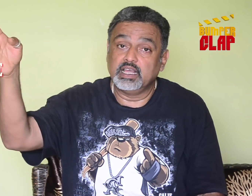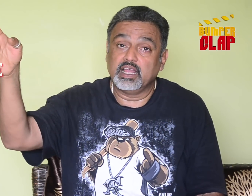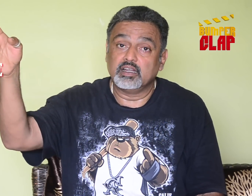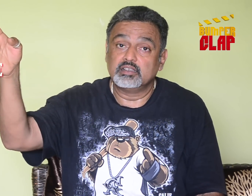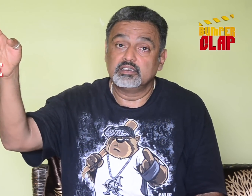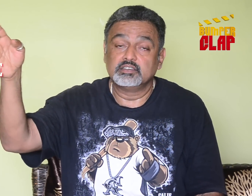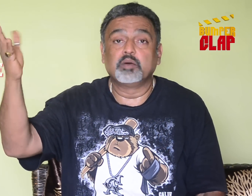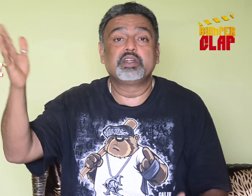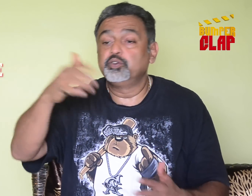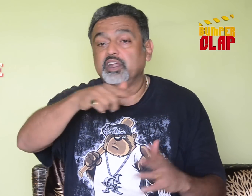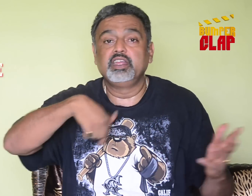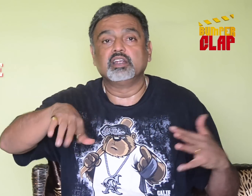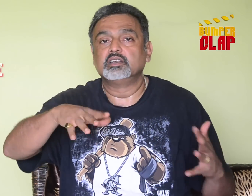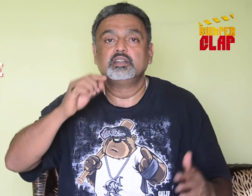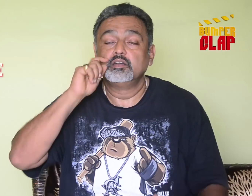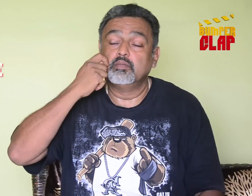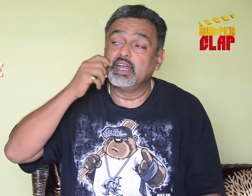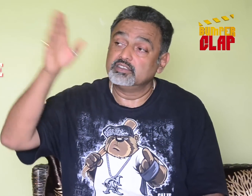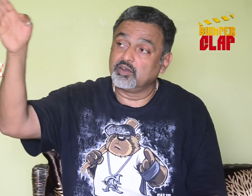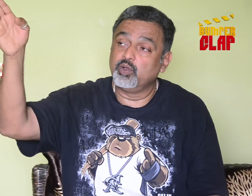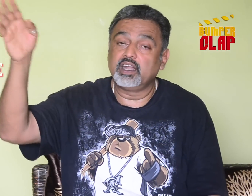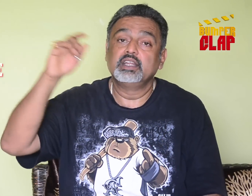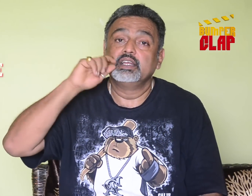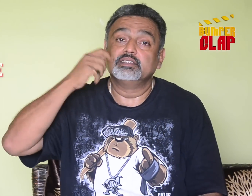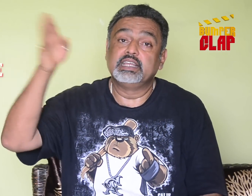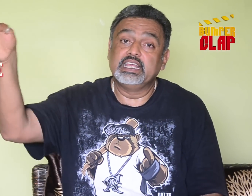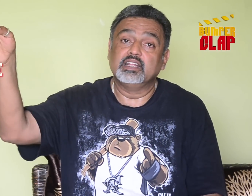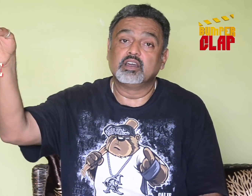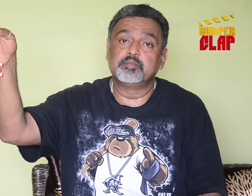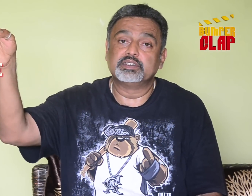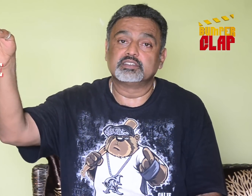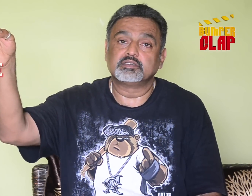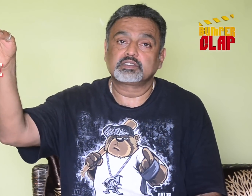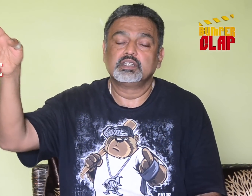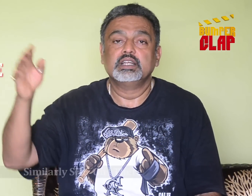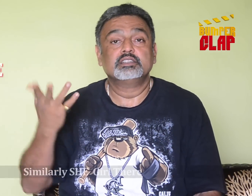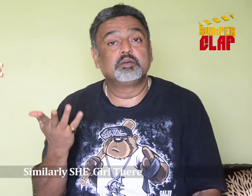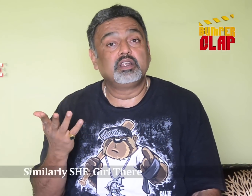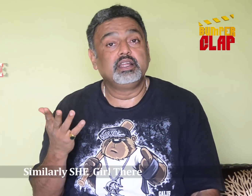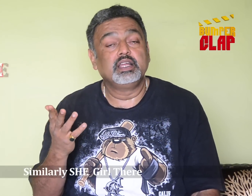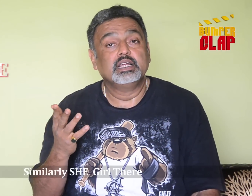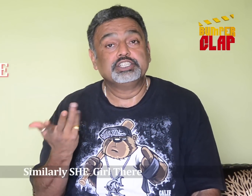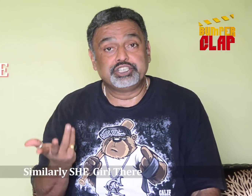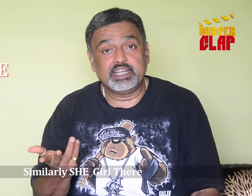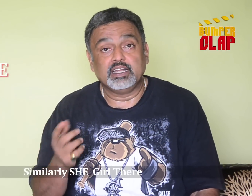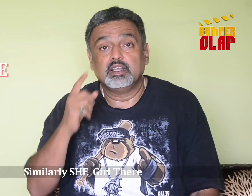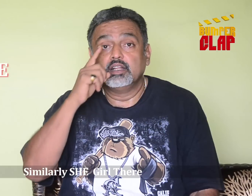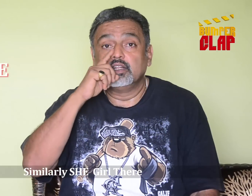there. Somebody who is not here, man somewhere, is he, third person. Similarly, she, the